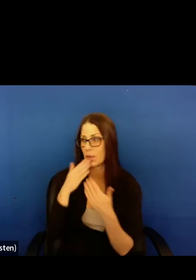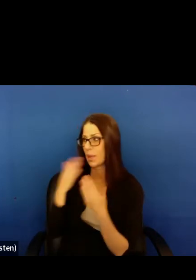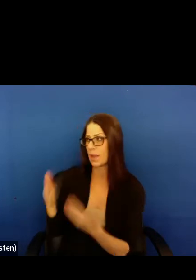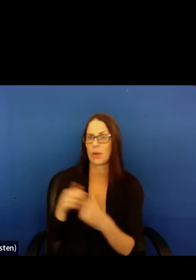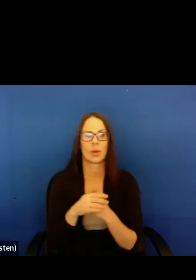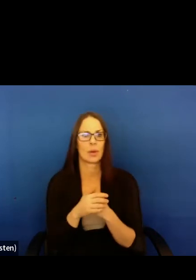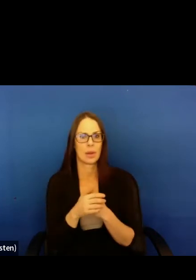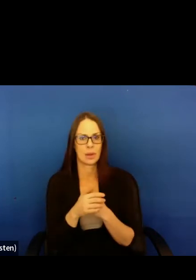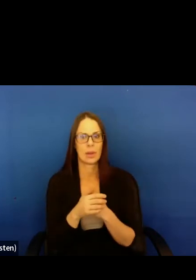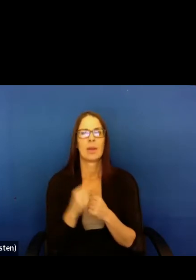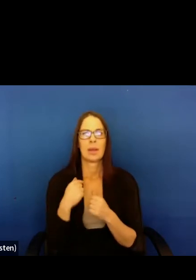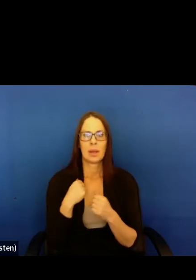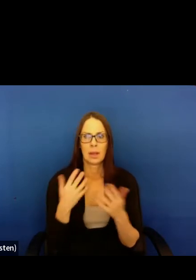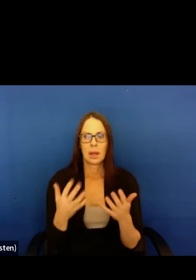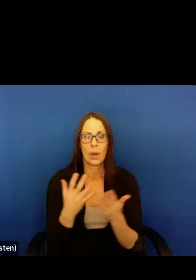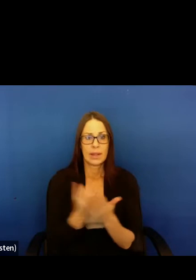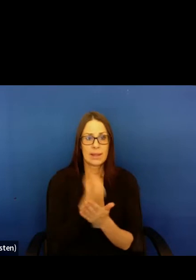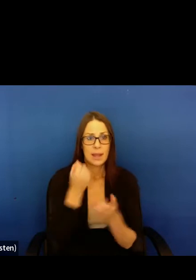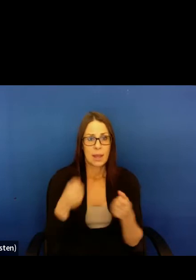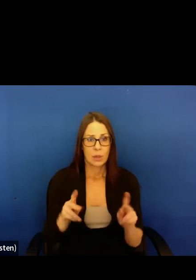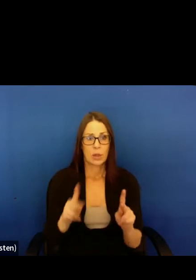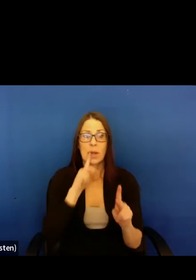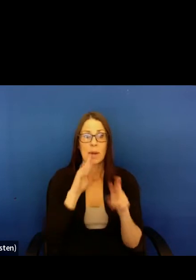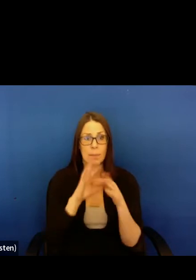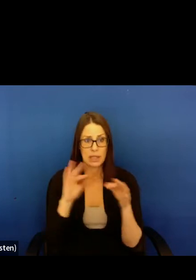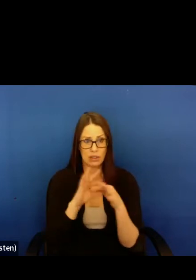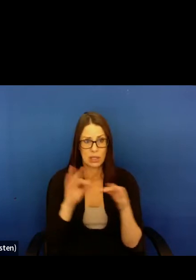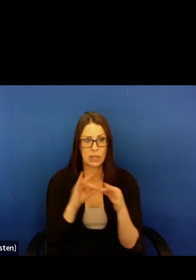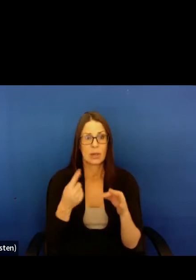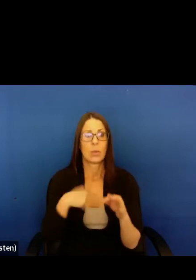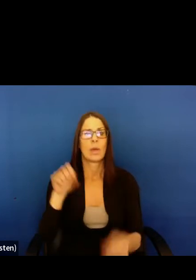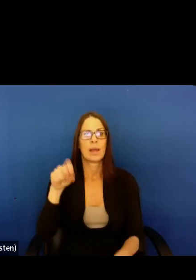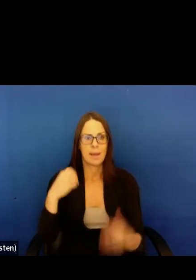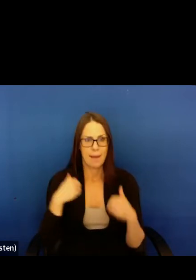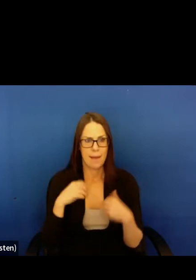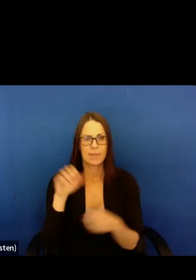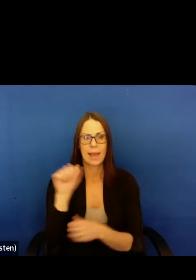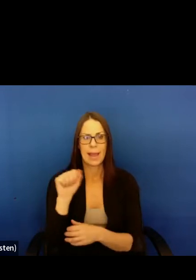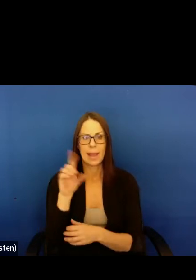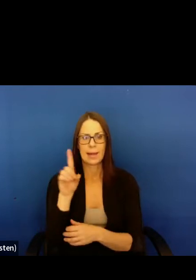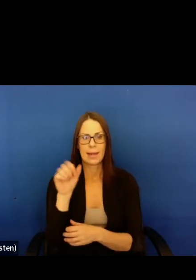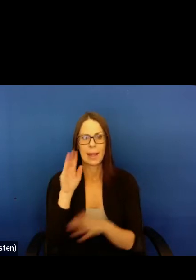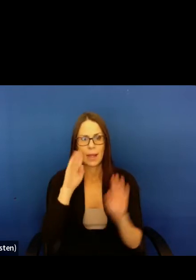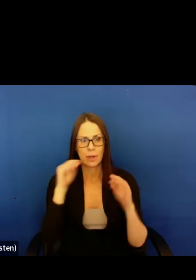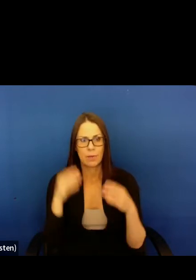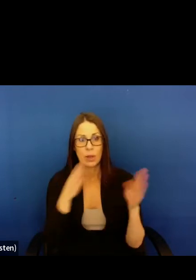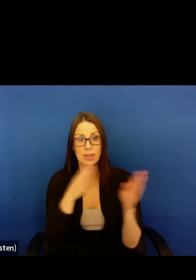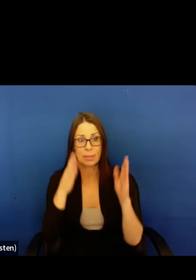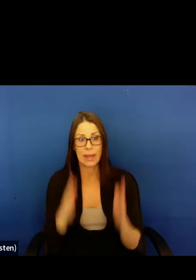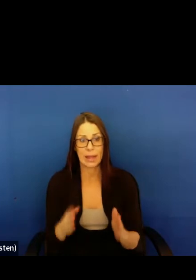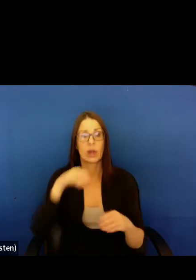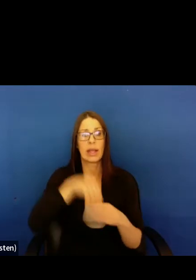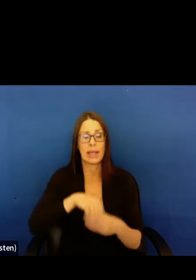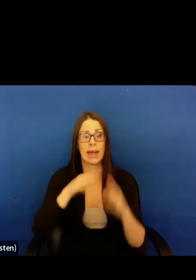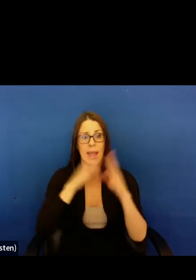And I want to take this opportunity to mention we do have an ADA focused planner in-house. We had one for